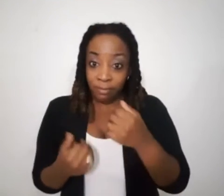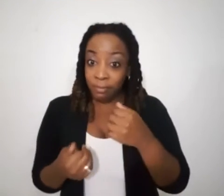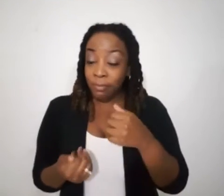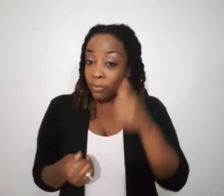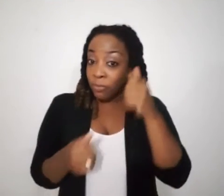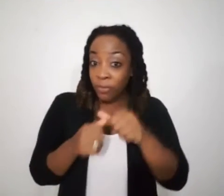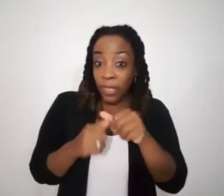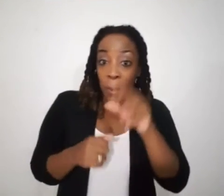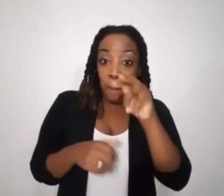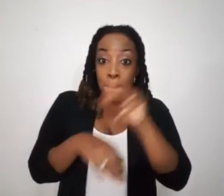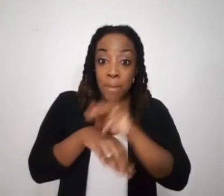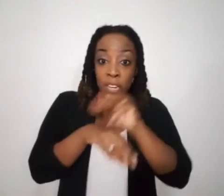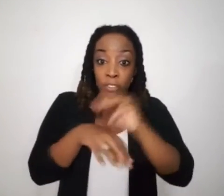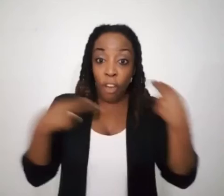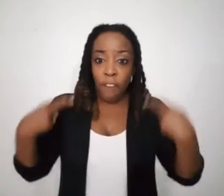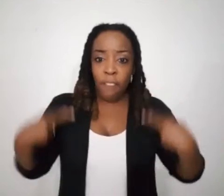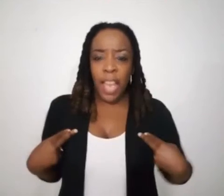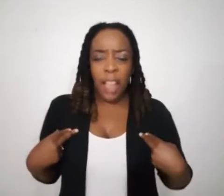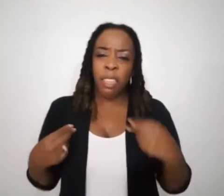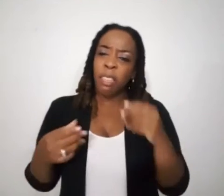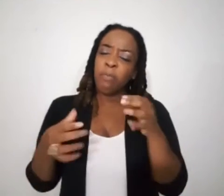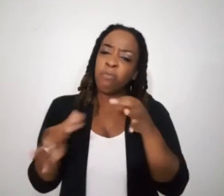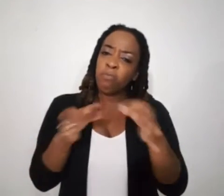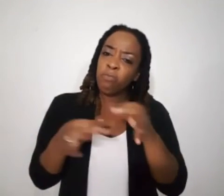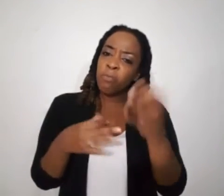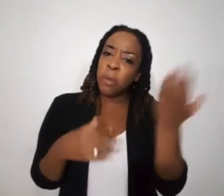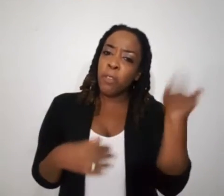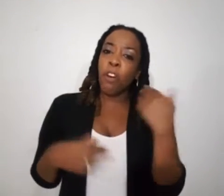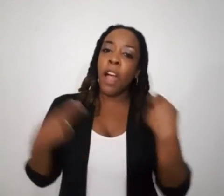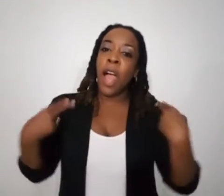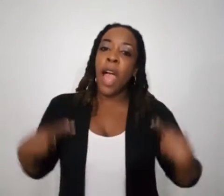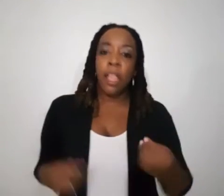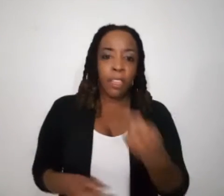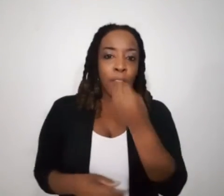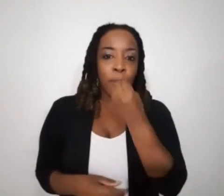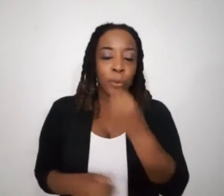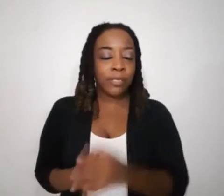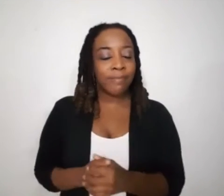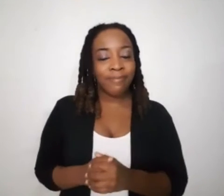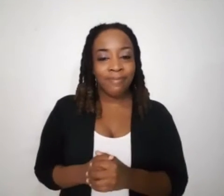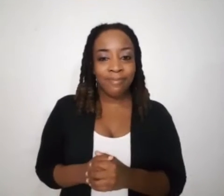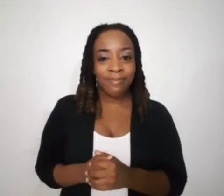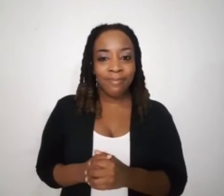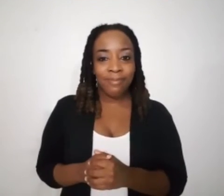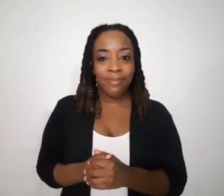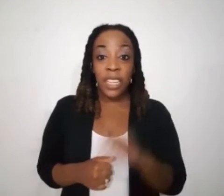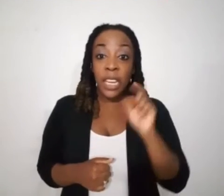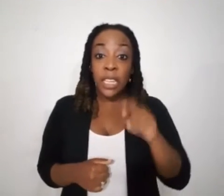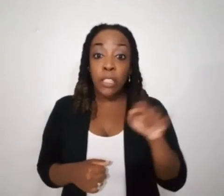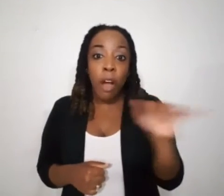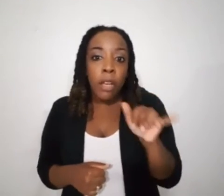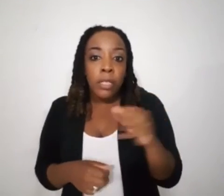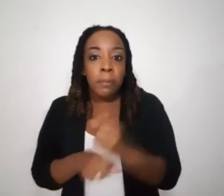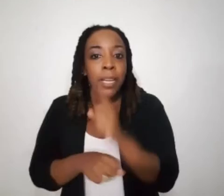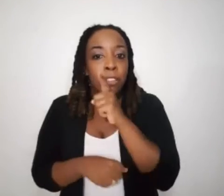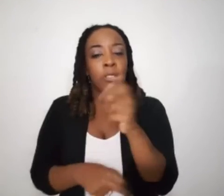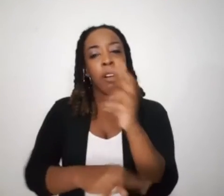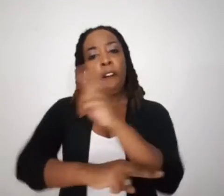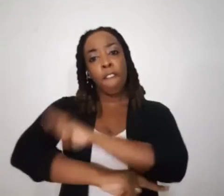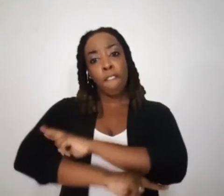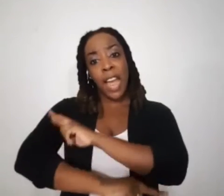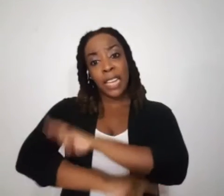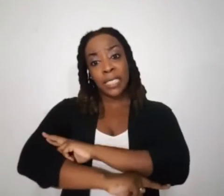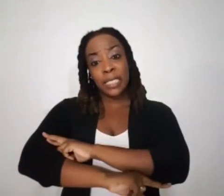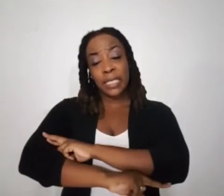about. Good, healthy foods. You also need to make sure that you get some rest. If you